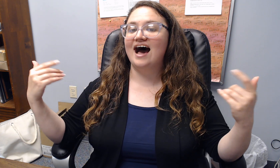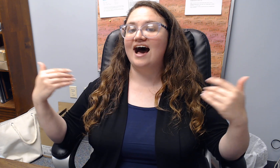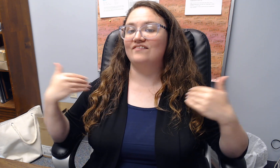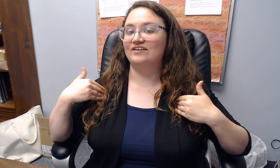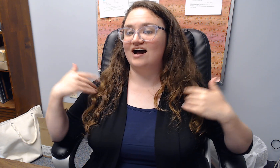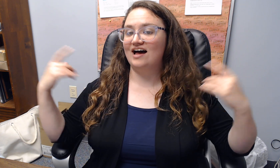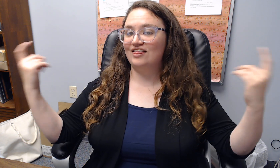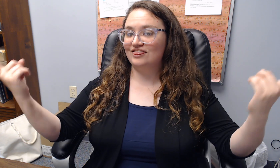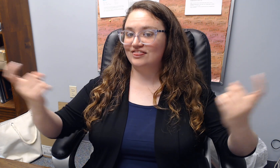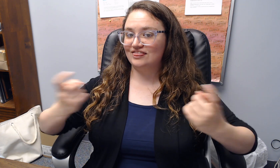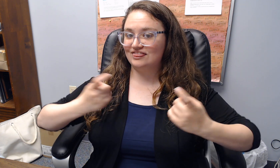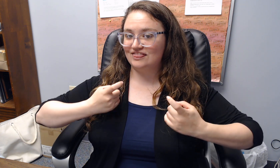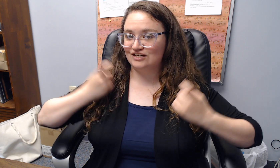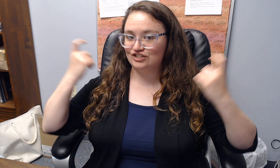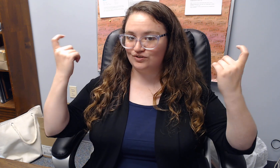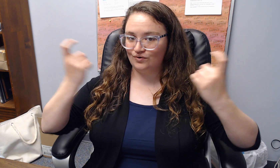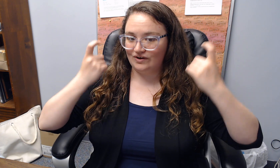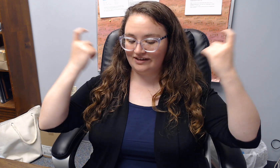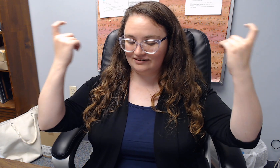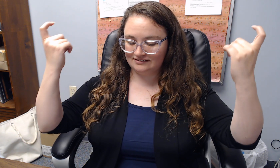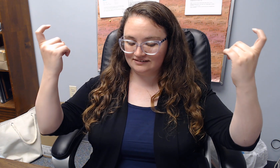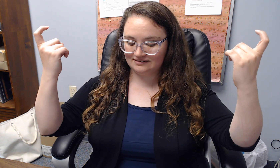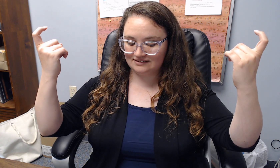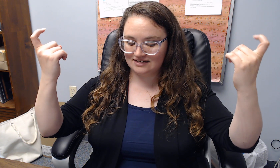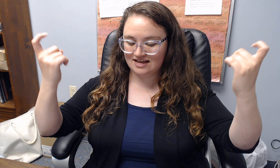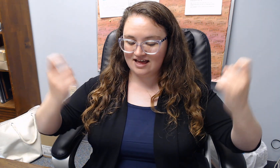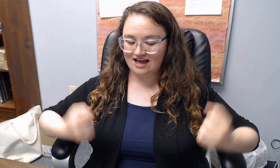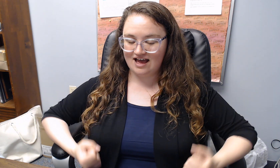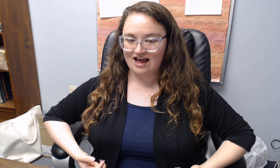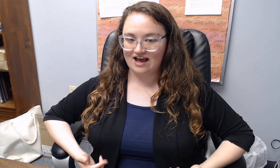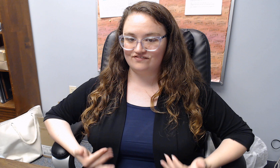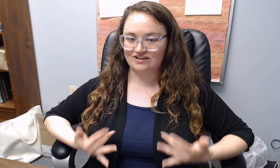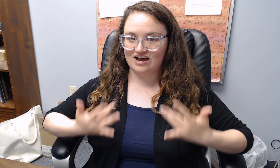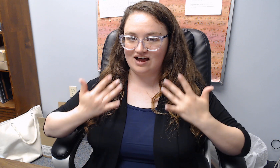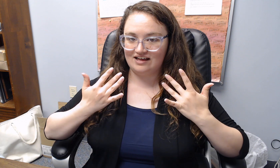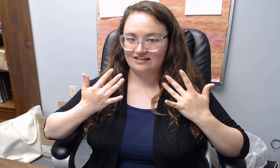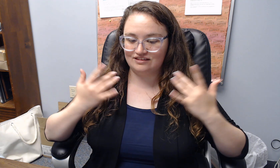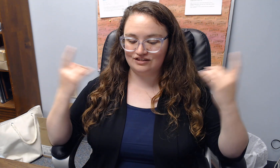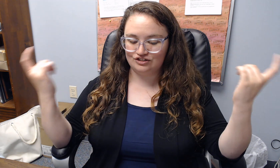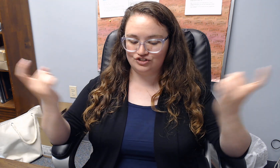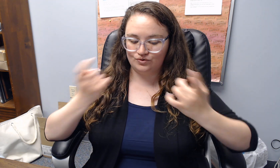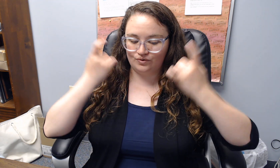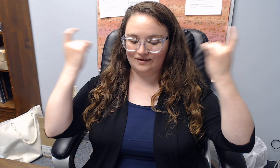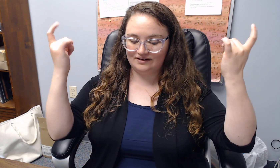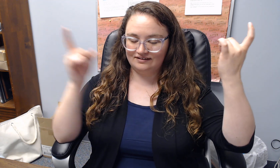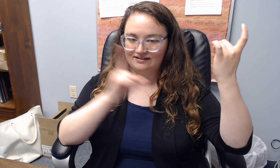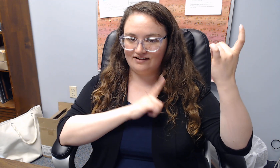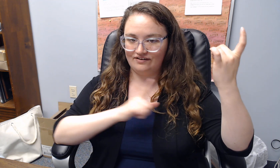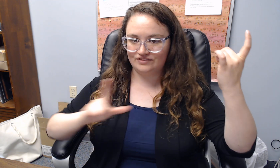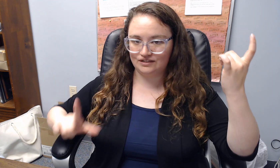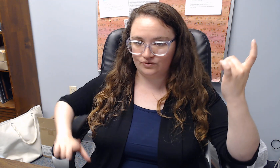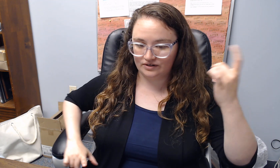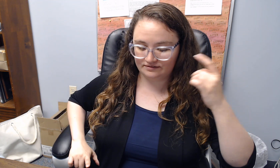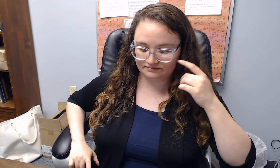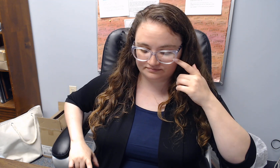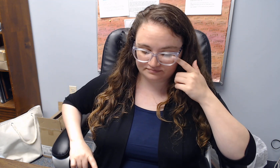I've got the joy. I've got the joy of the Lord.